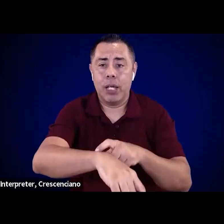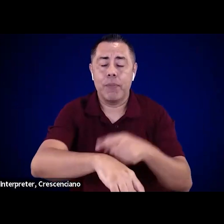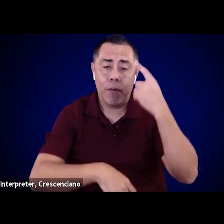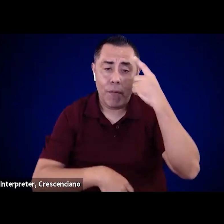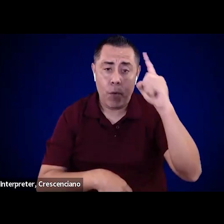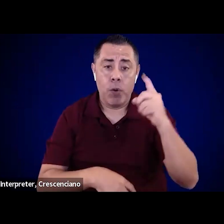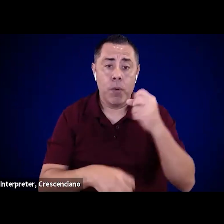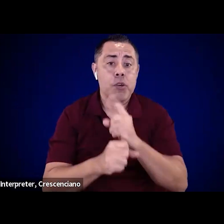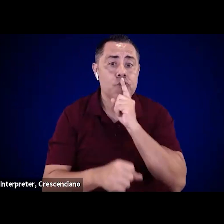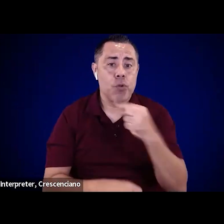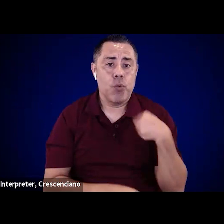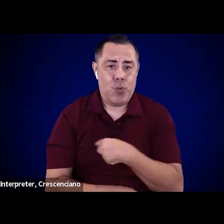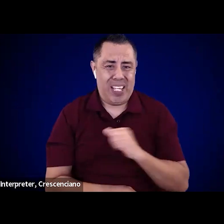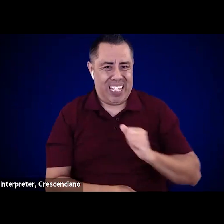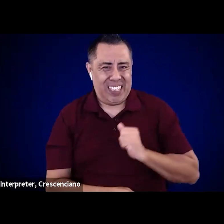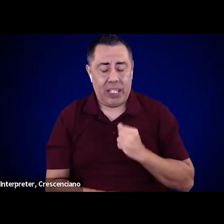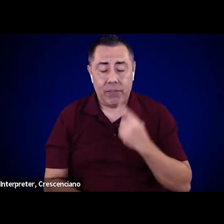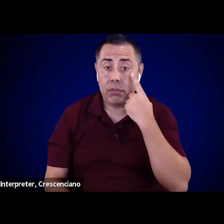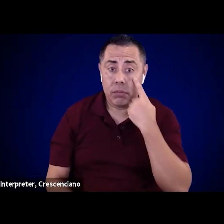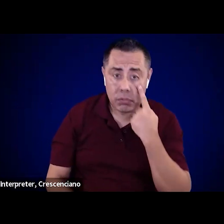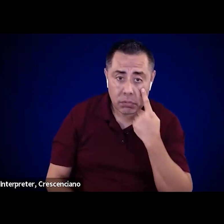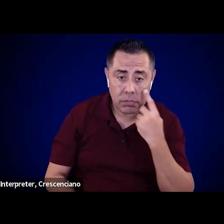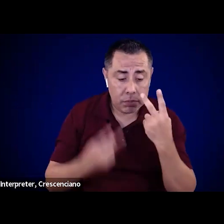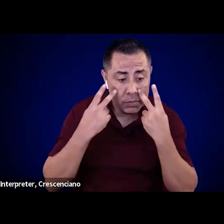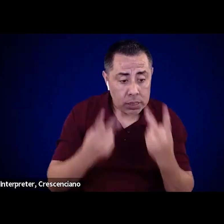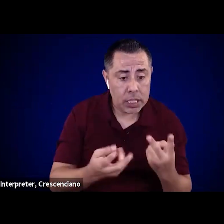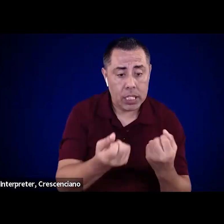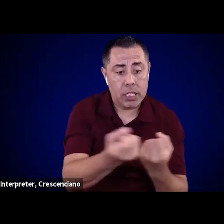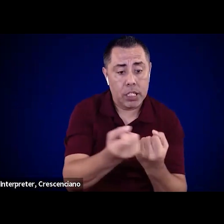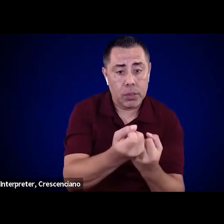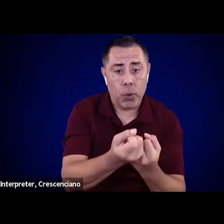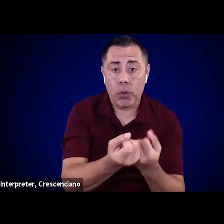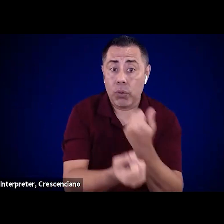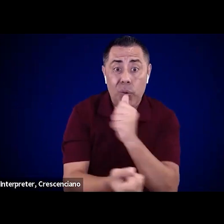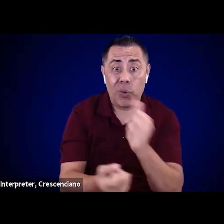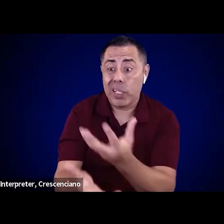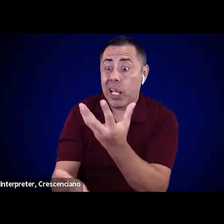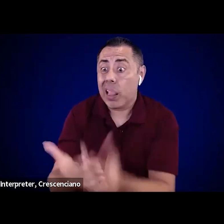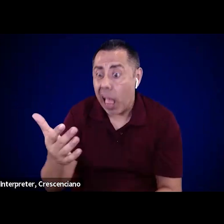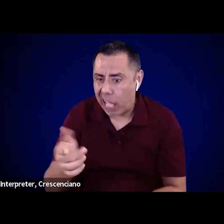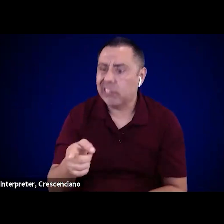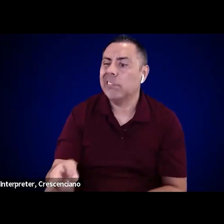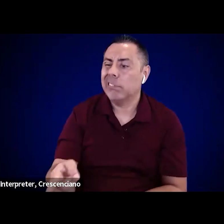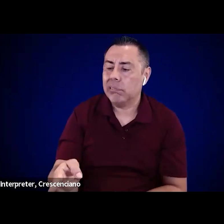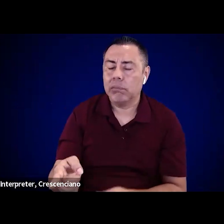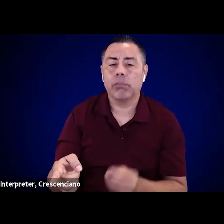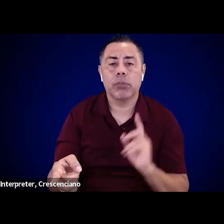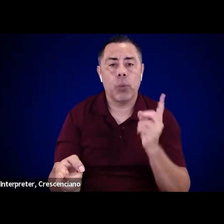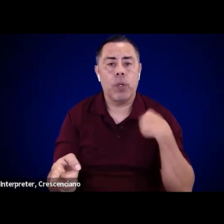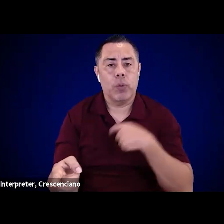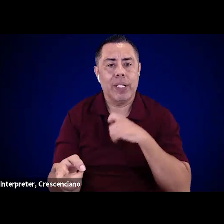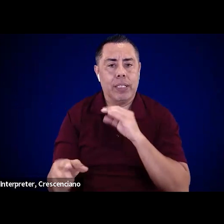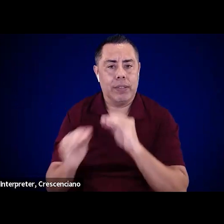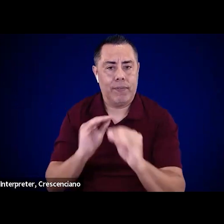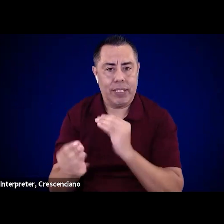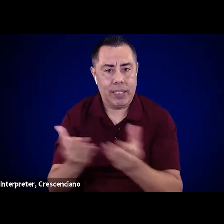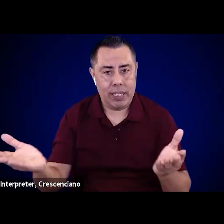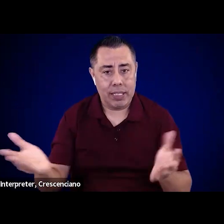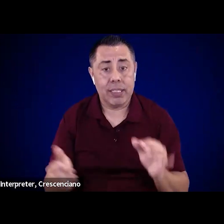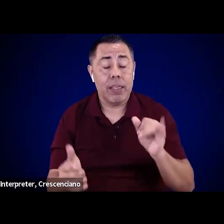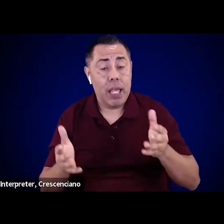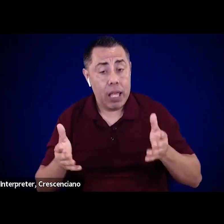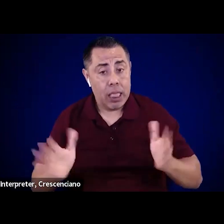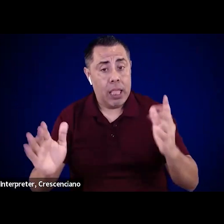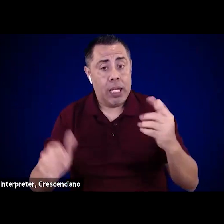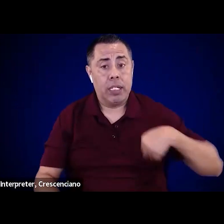ourselves on the support, or in some cases, the lack of support, and when we needed to course correct. And that allowed us